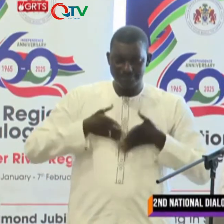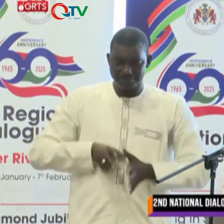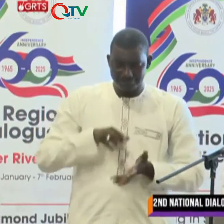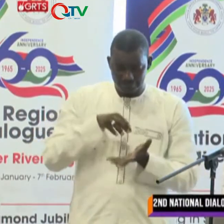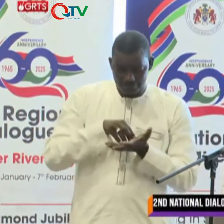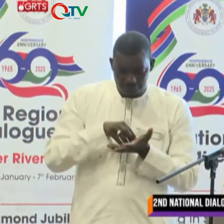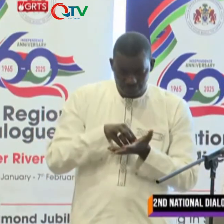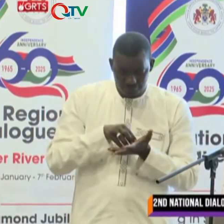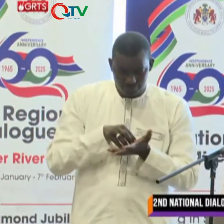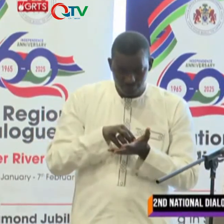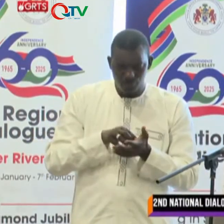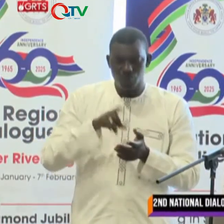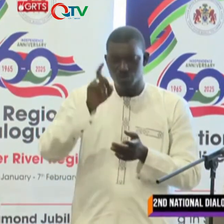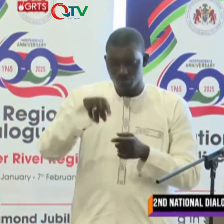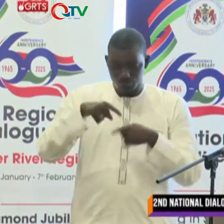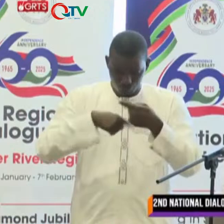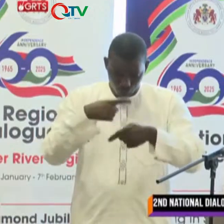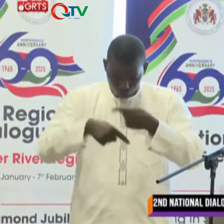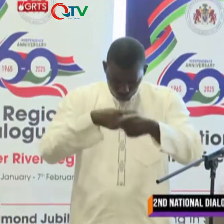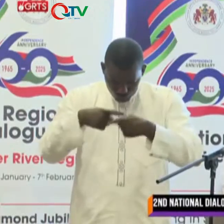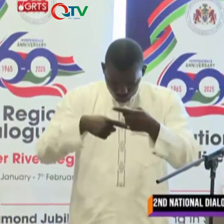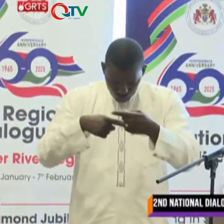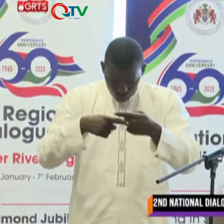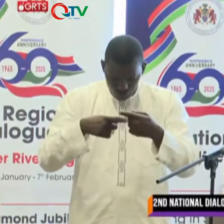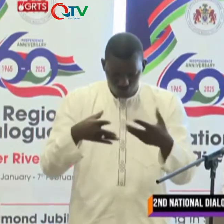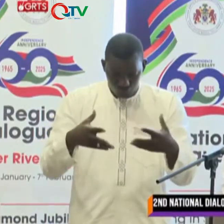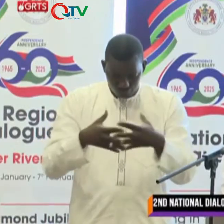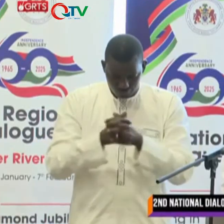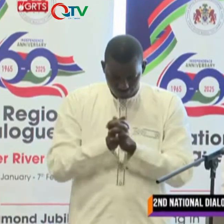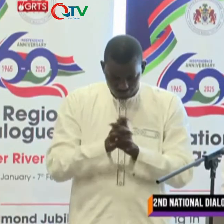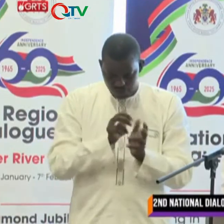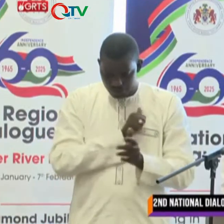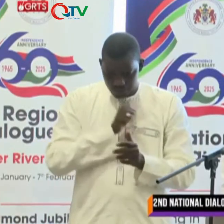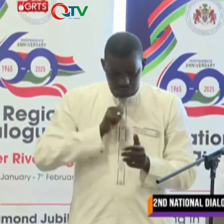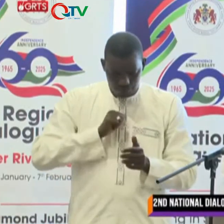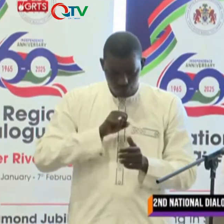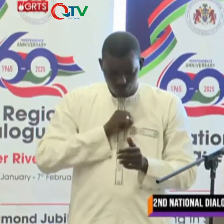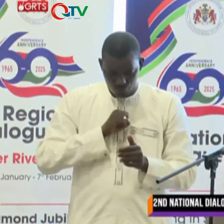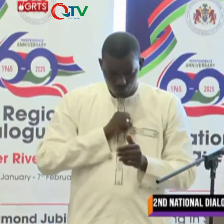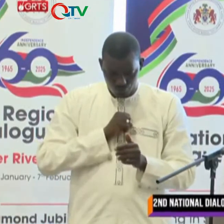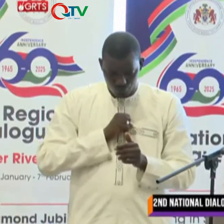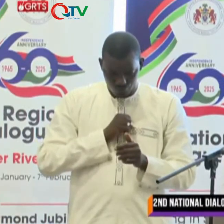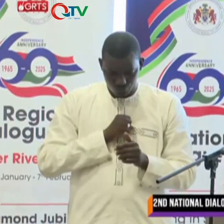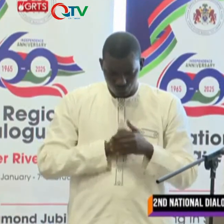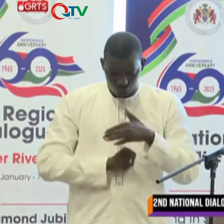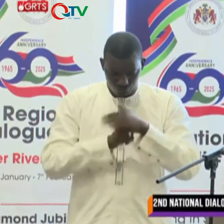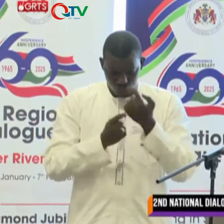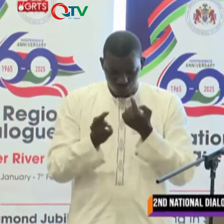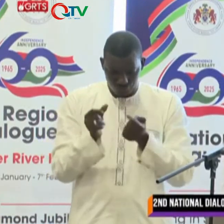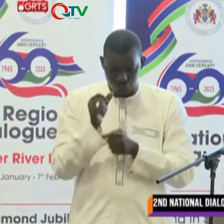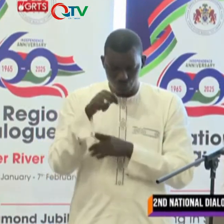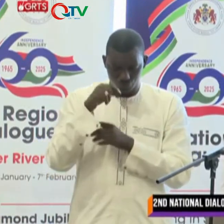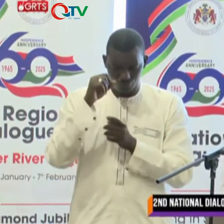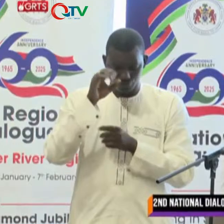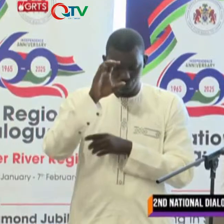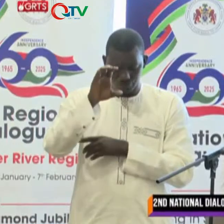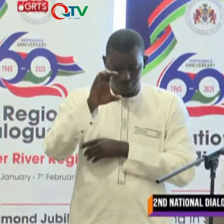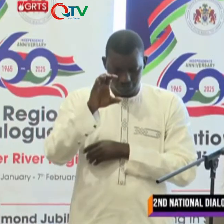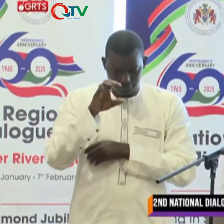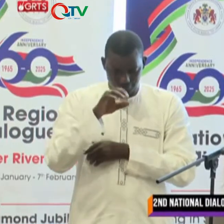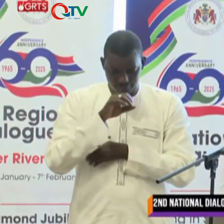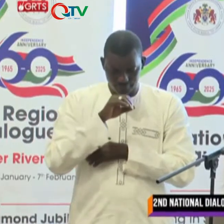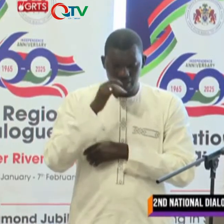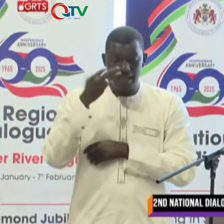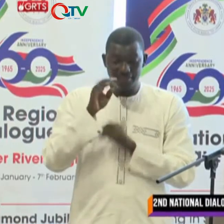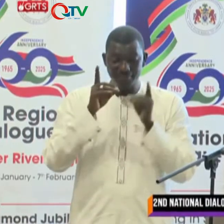citizens should continue to cement our utmost loyalty to the state.